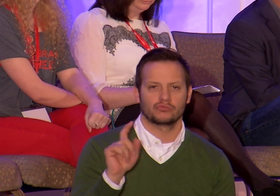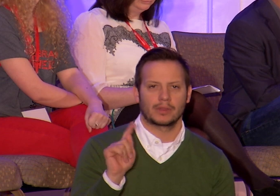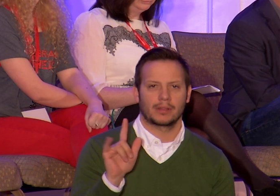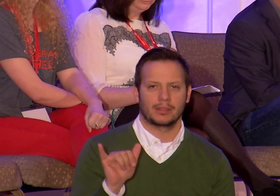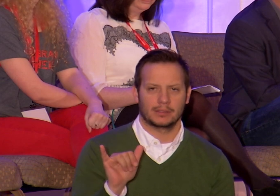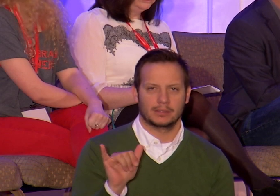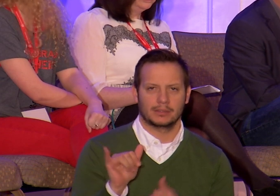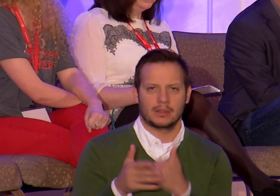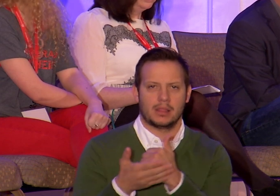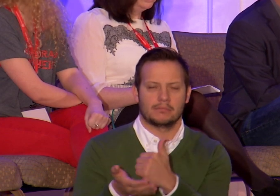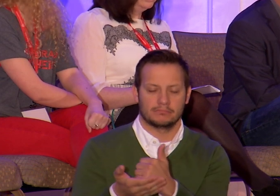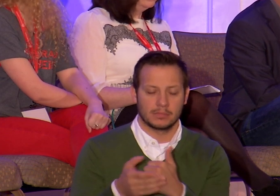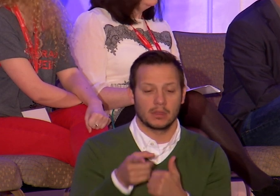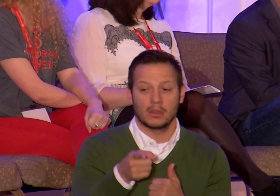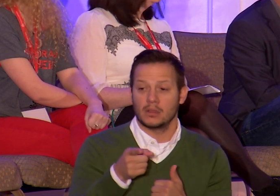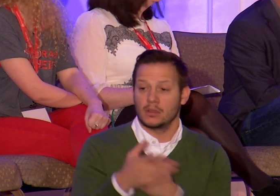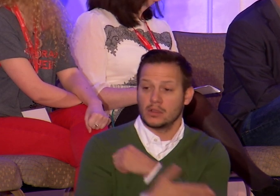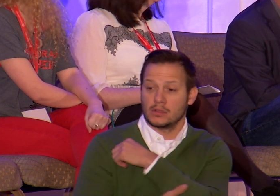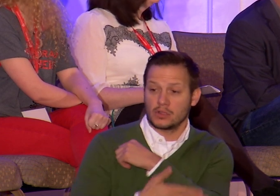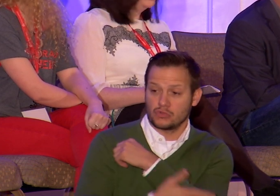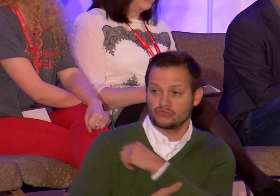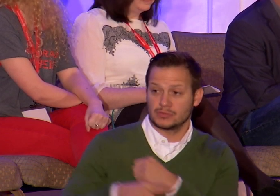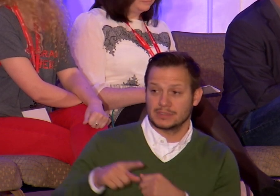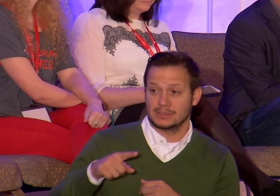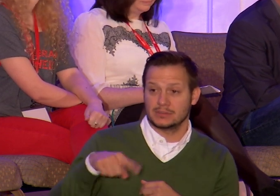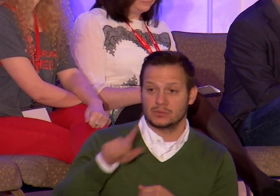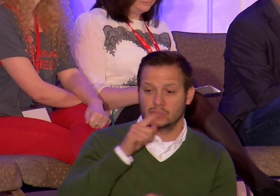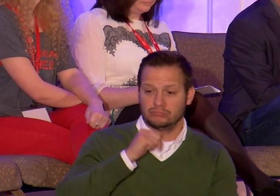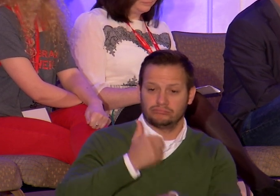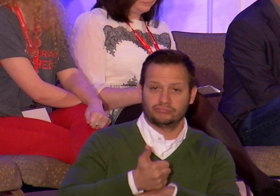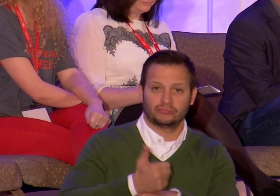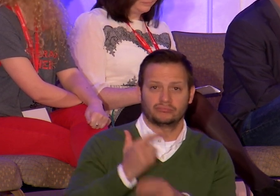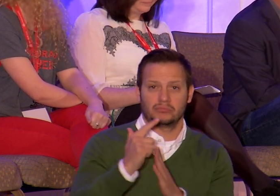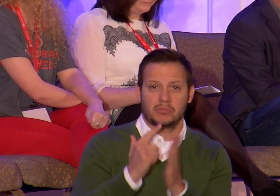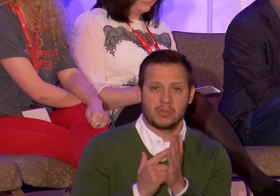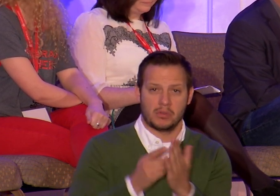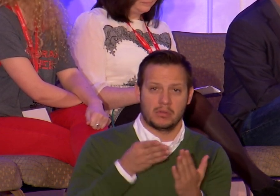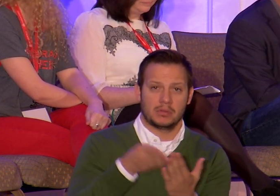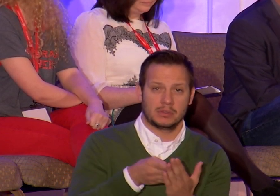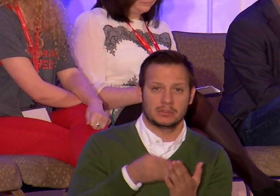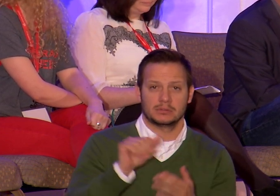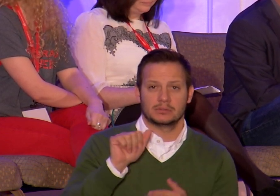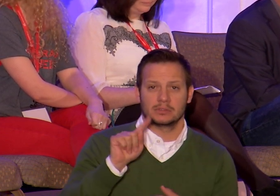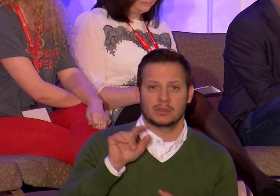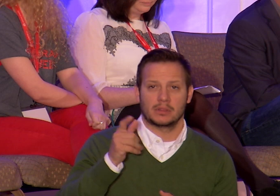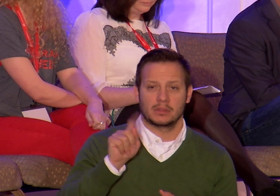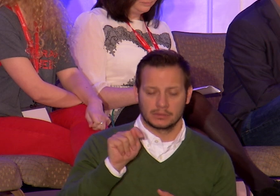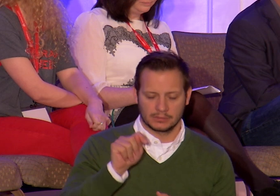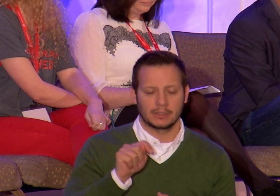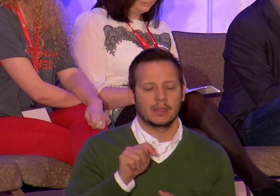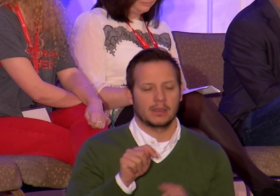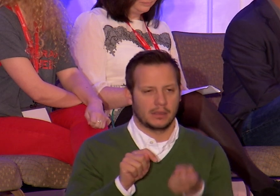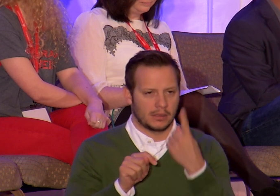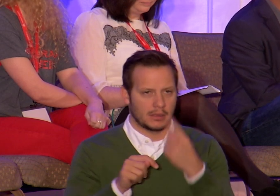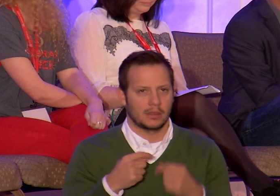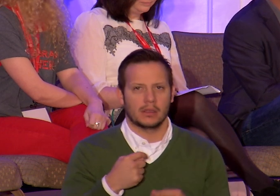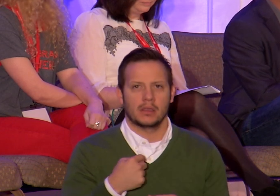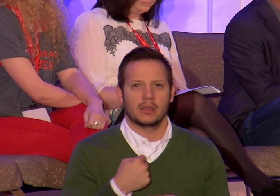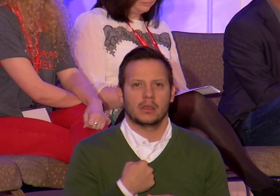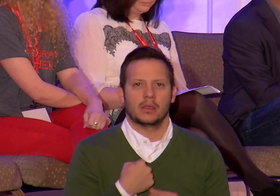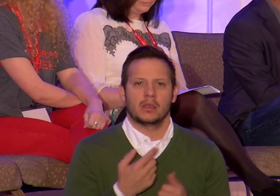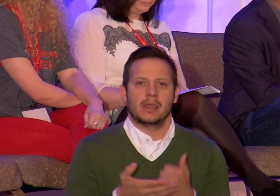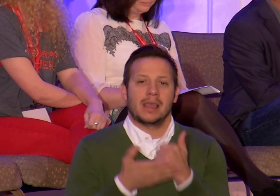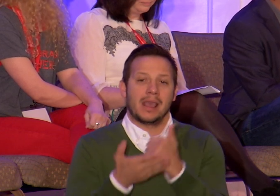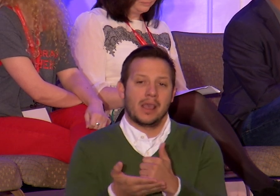well, in countries in which atheism is considered a crime, what you can do, at least in Iraq, and I've done a lot of fundraising for that, is to help